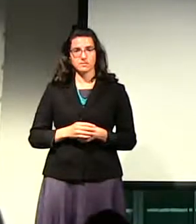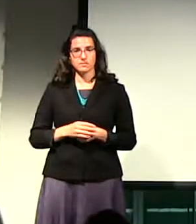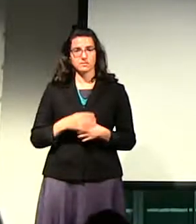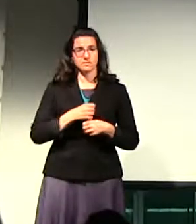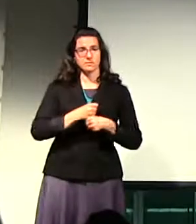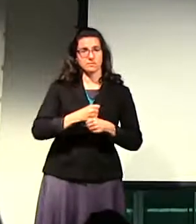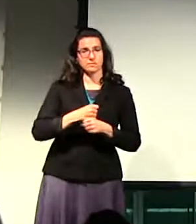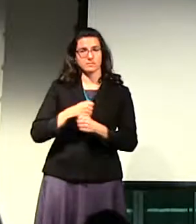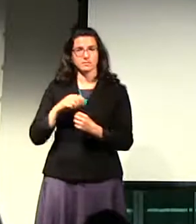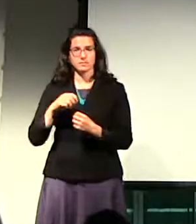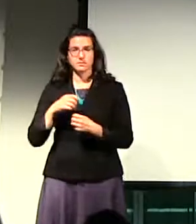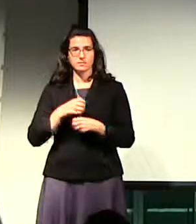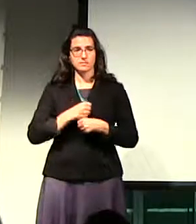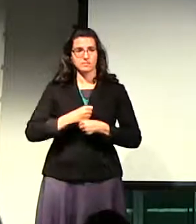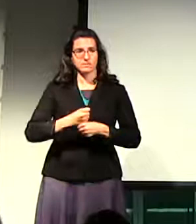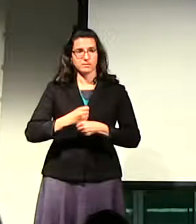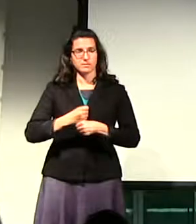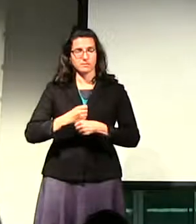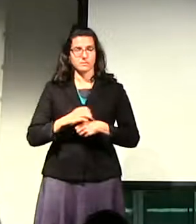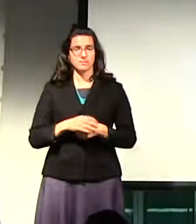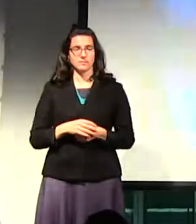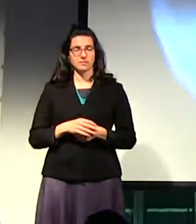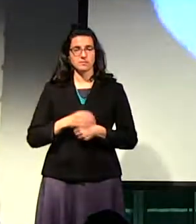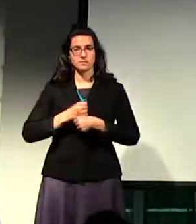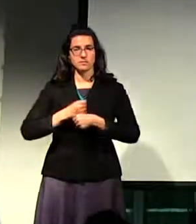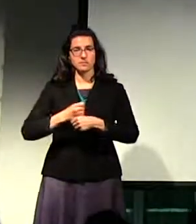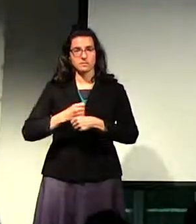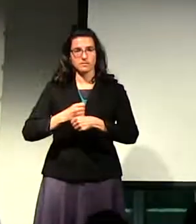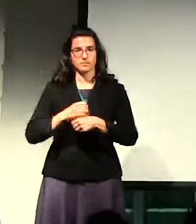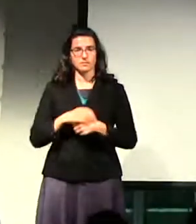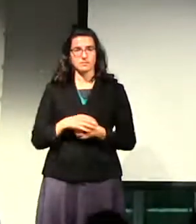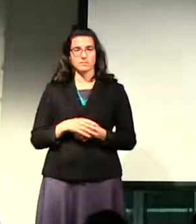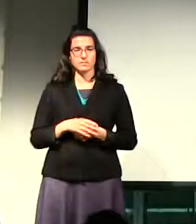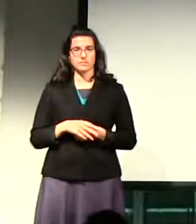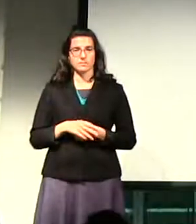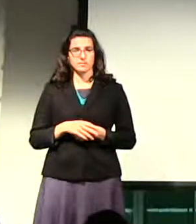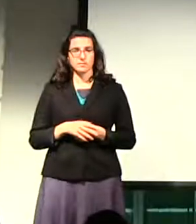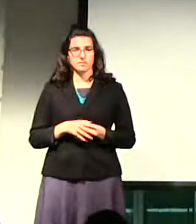Forming, forming, forming.